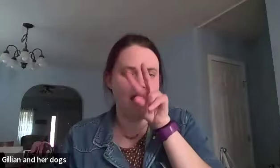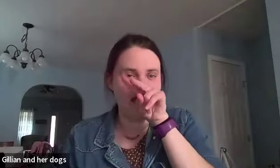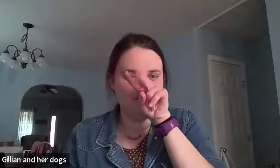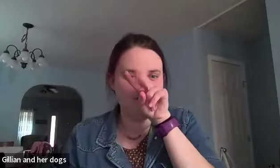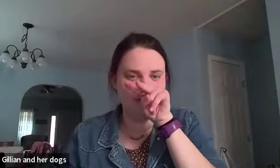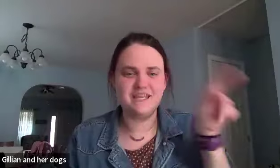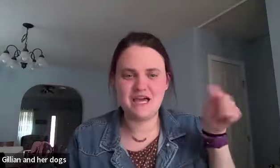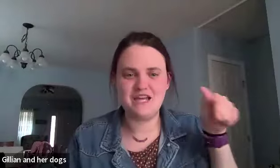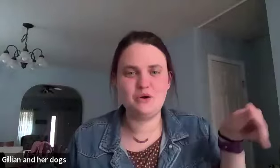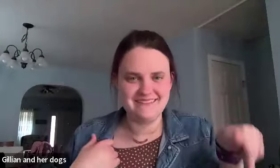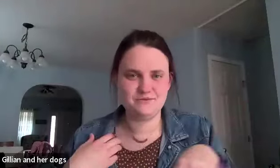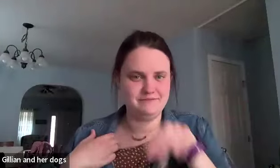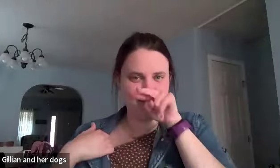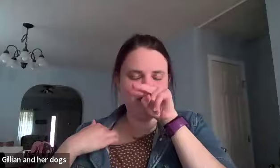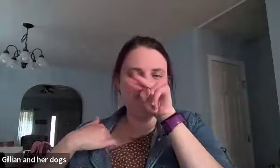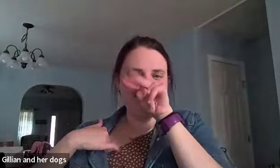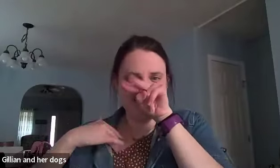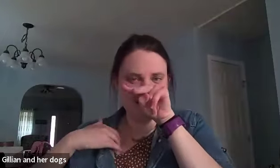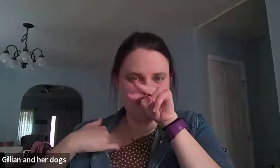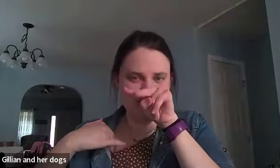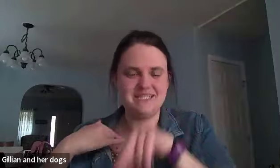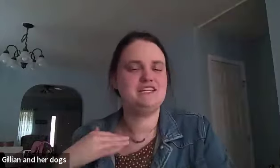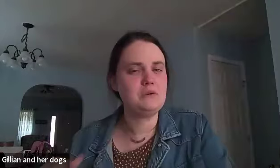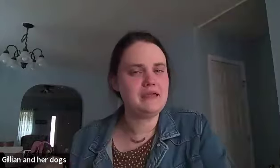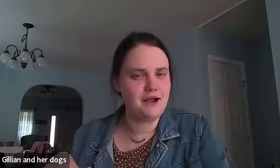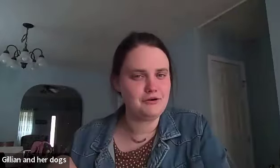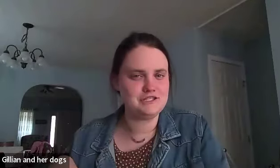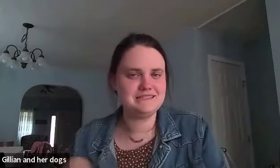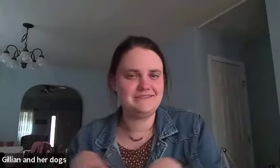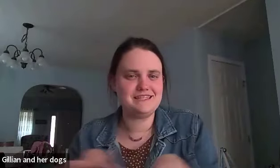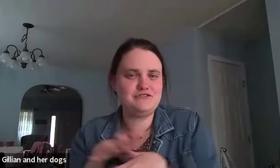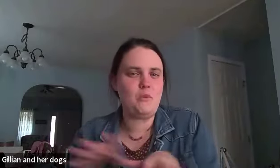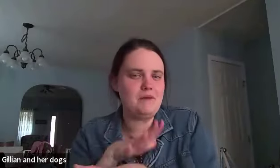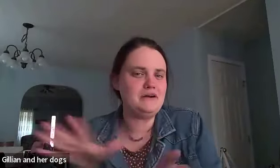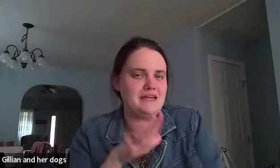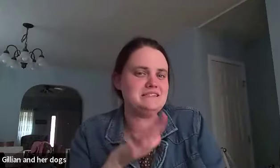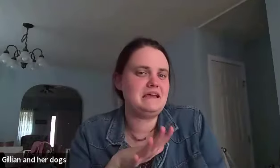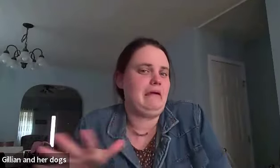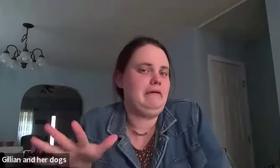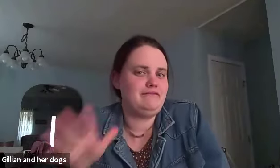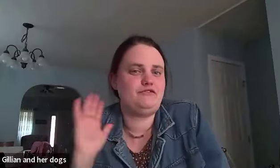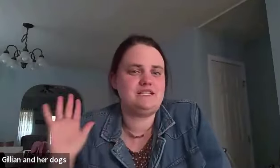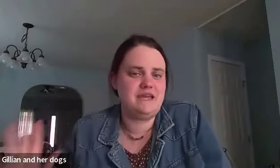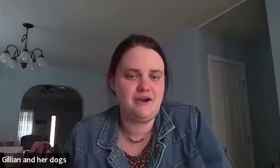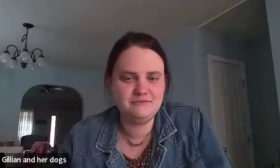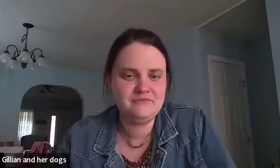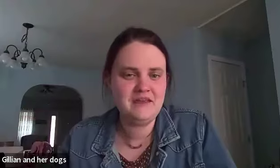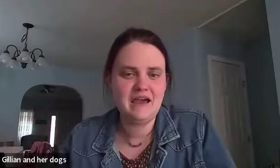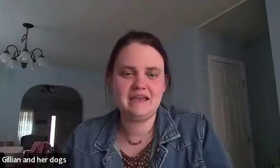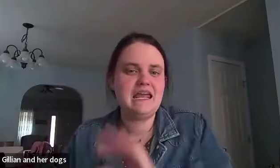I hate this one. I don't like this one. I do not like this one because I don't like cockroaches. Like that's like the one bug that's like, freaks me out. I can